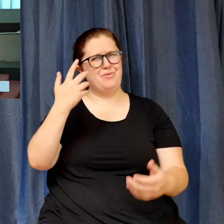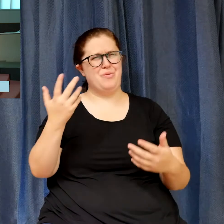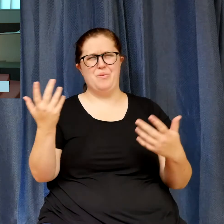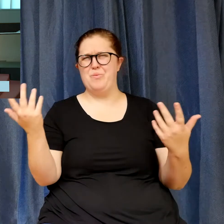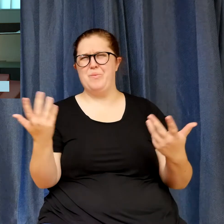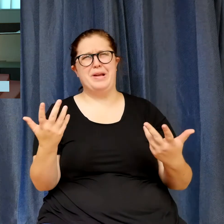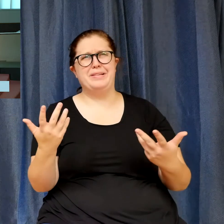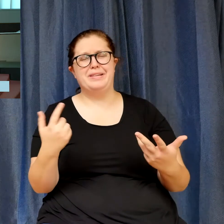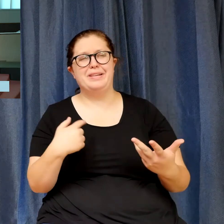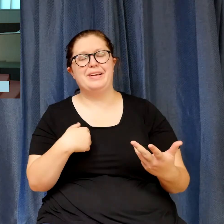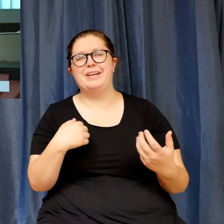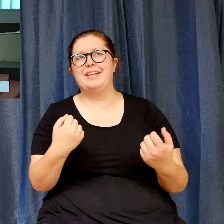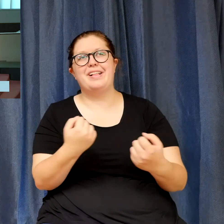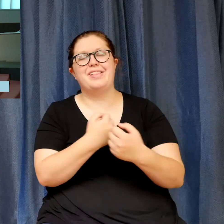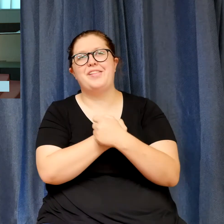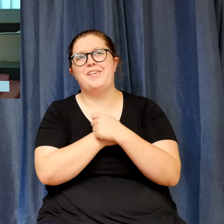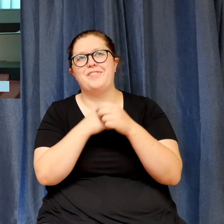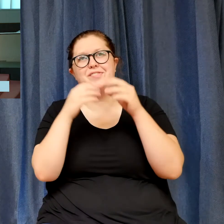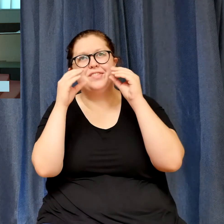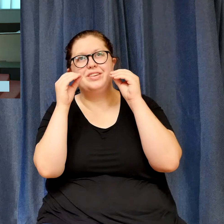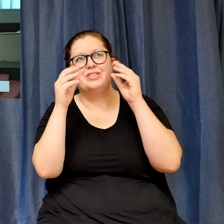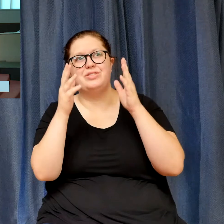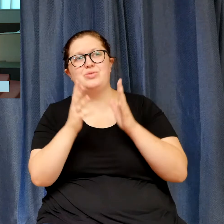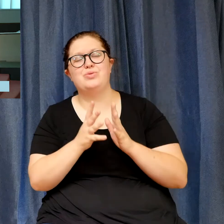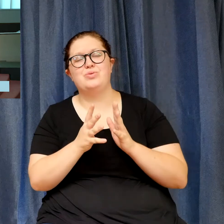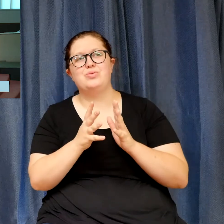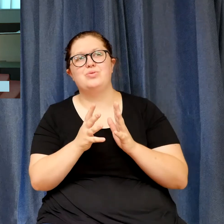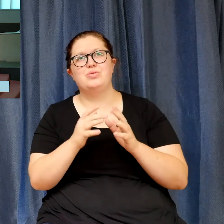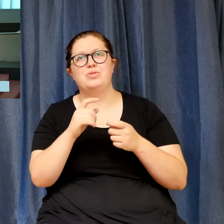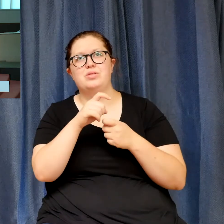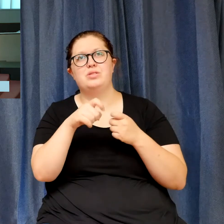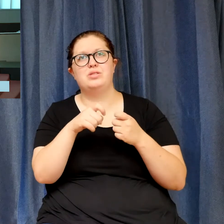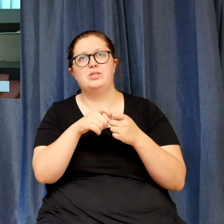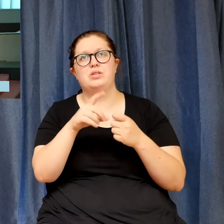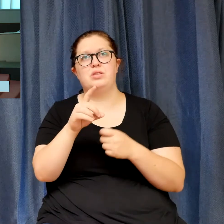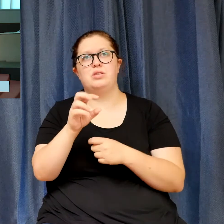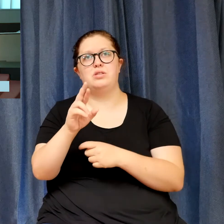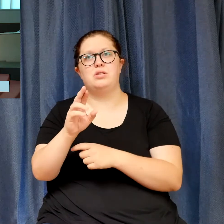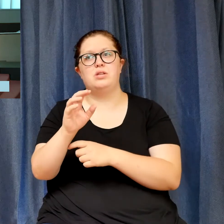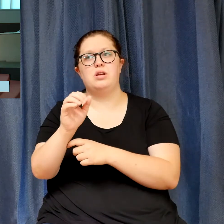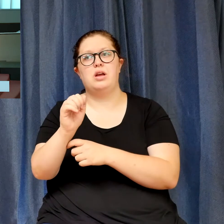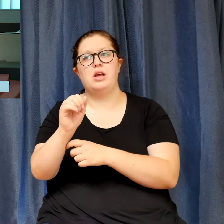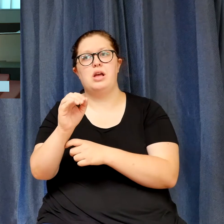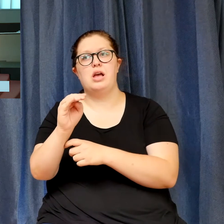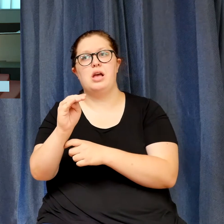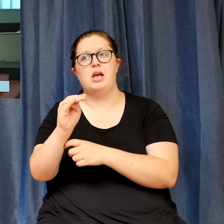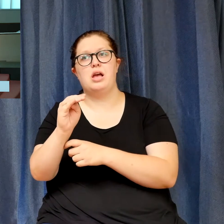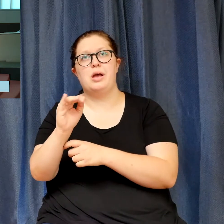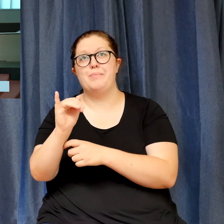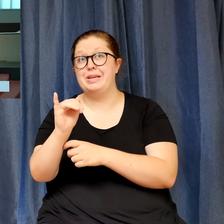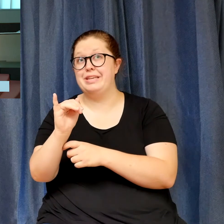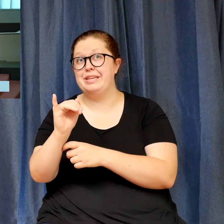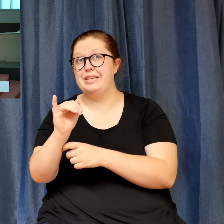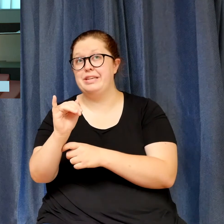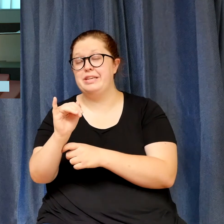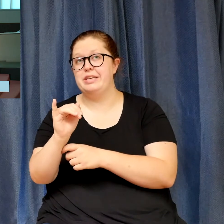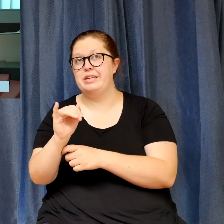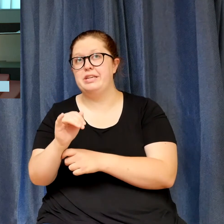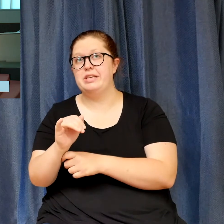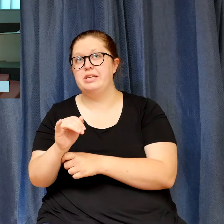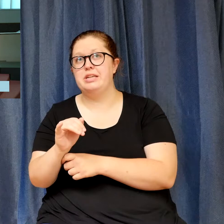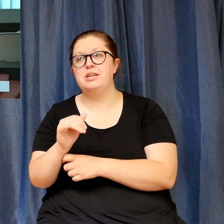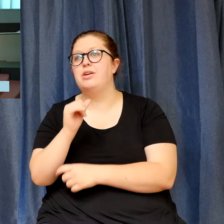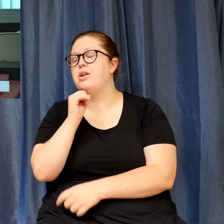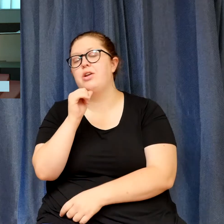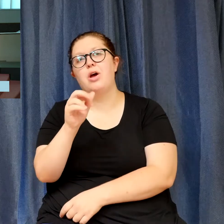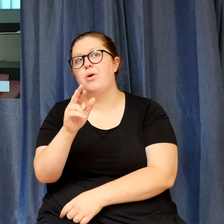all about? But I loved my teacher, especially Dr. Amit Goswami. And this